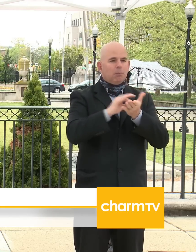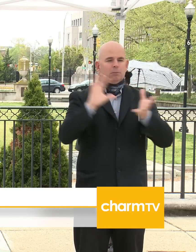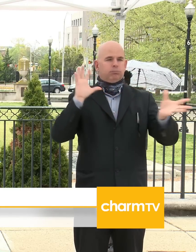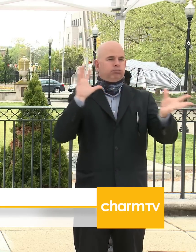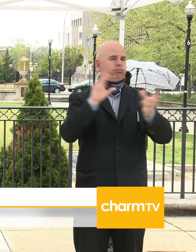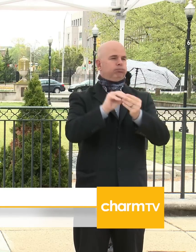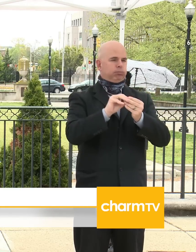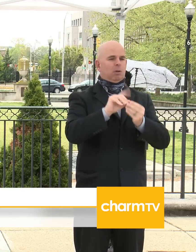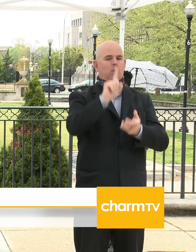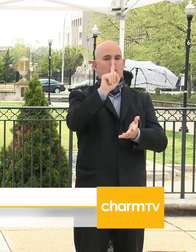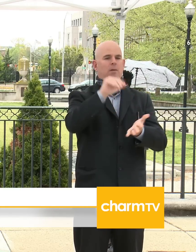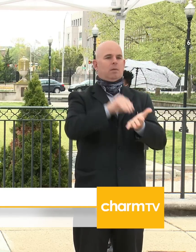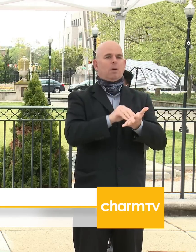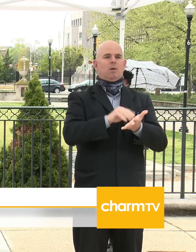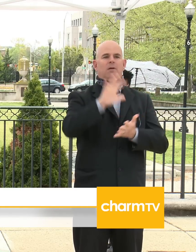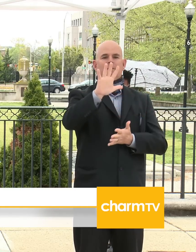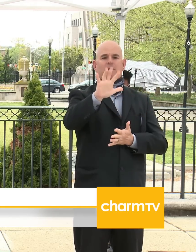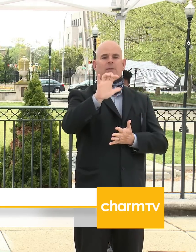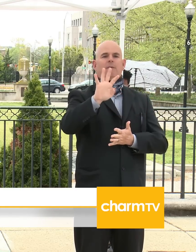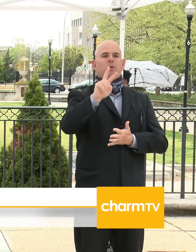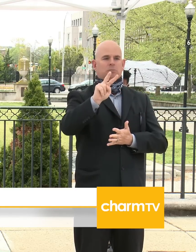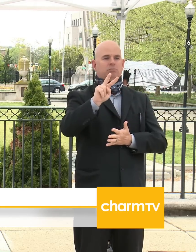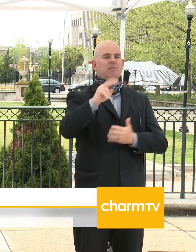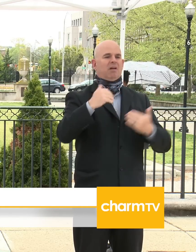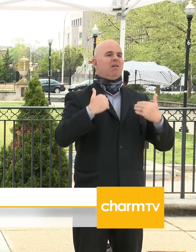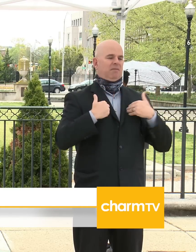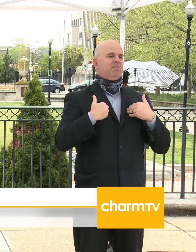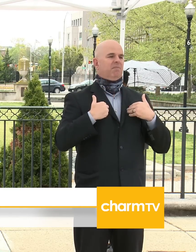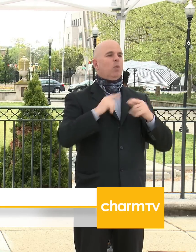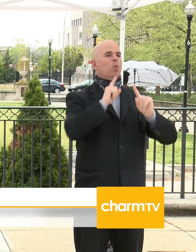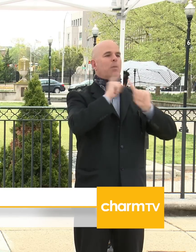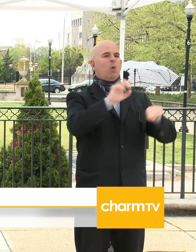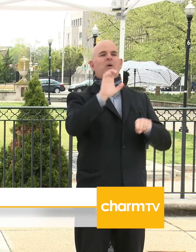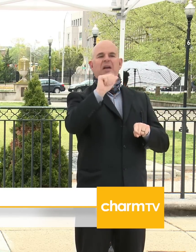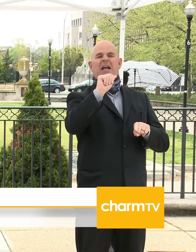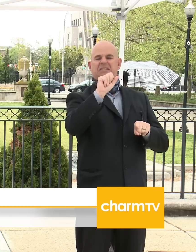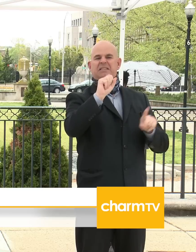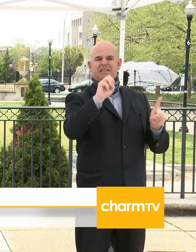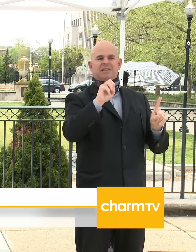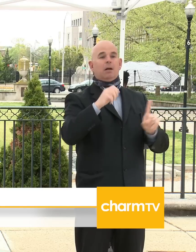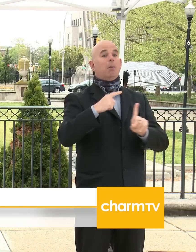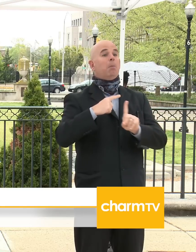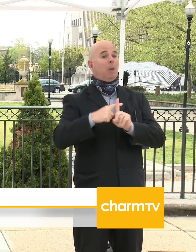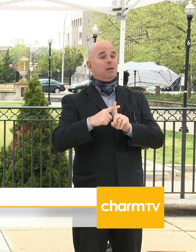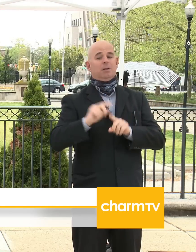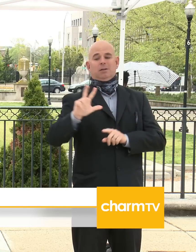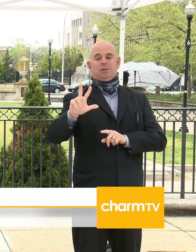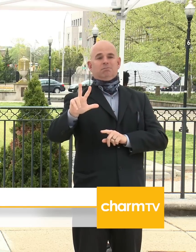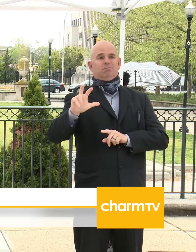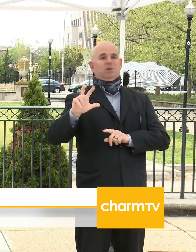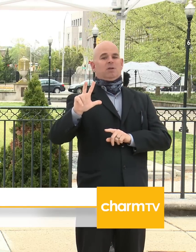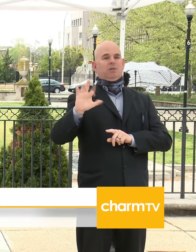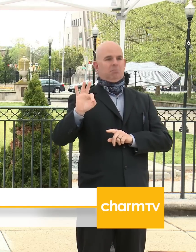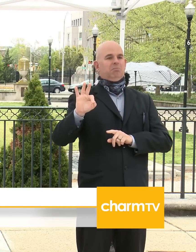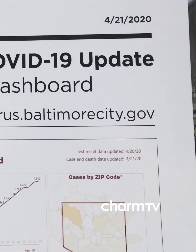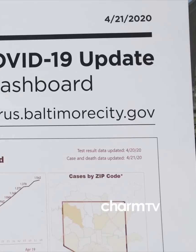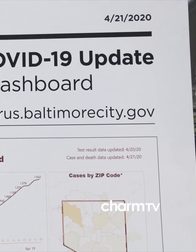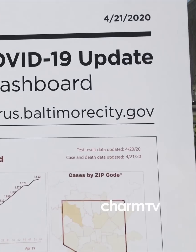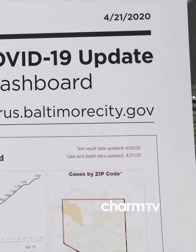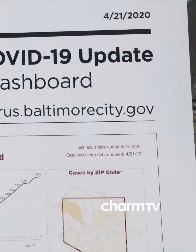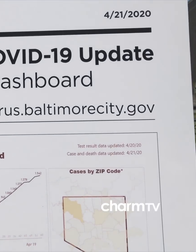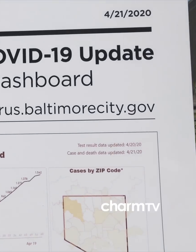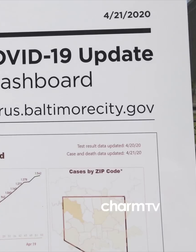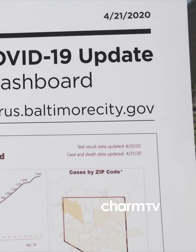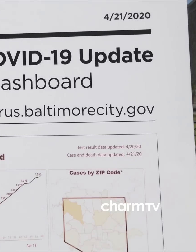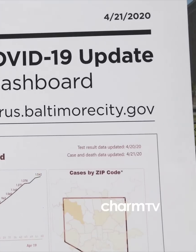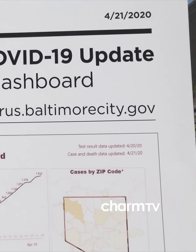1,542 reported cases, 359 people hospitalized with COVID-19, and 60 deaths. We remain